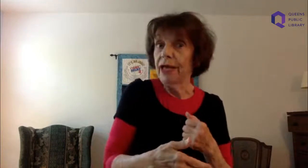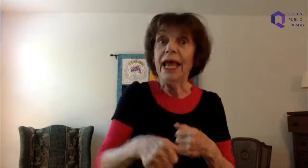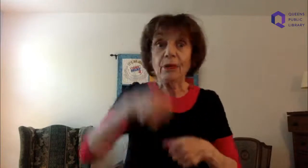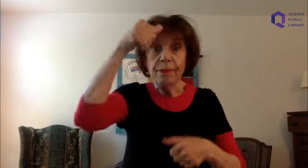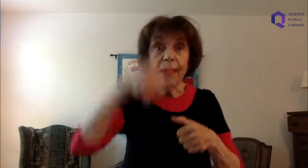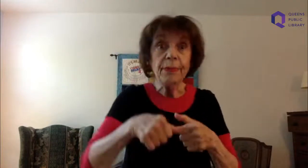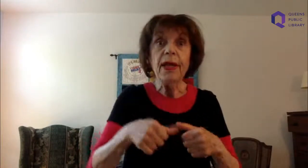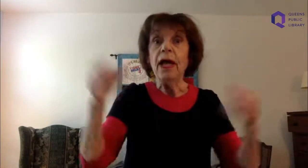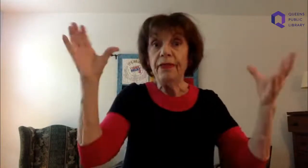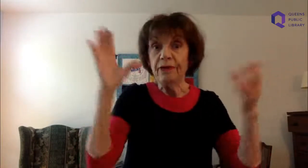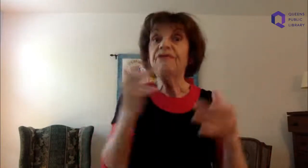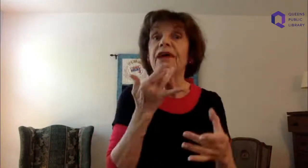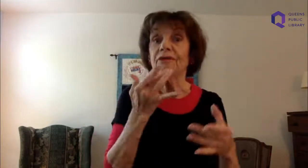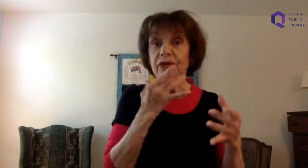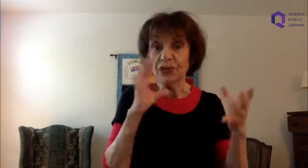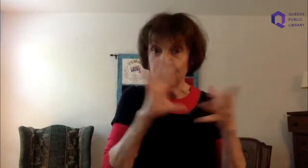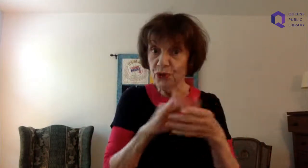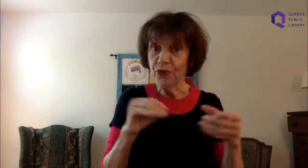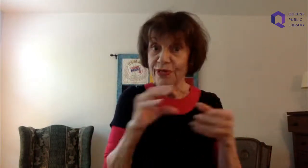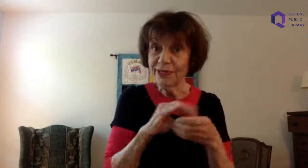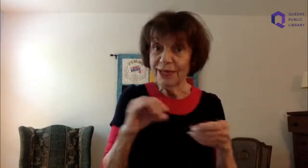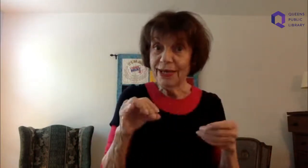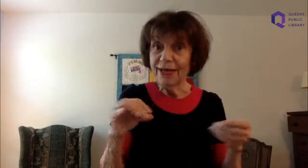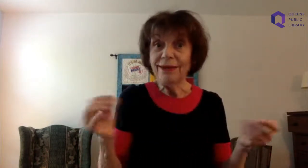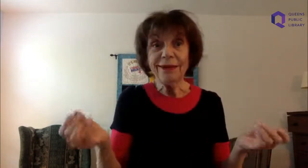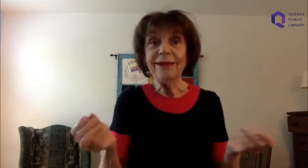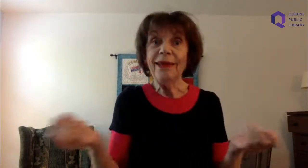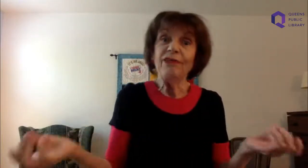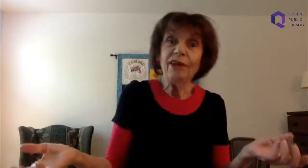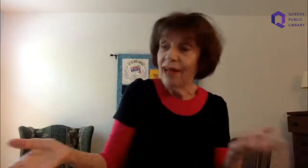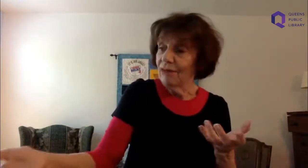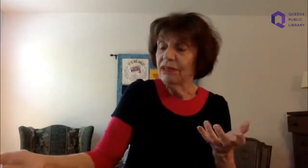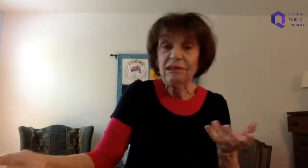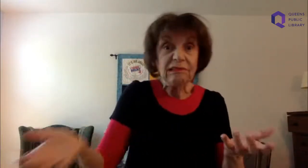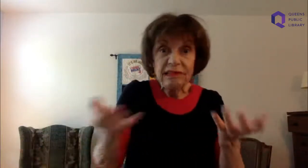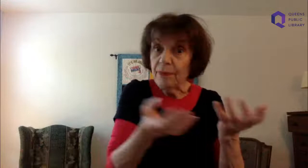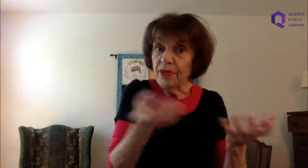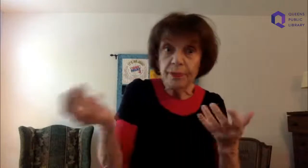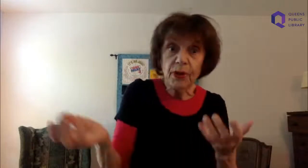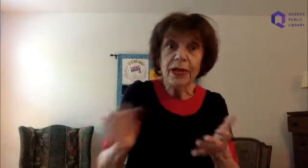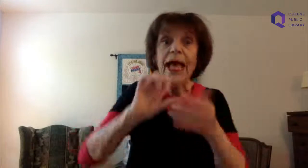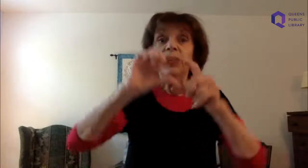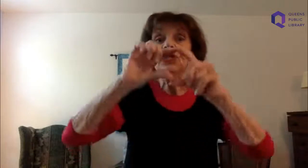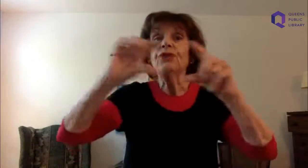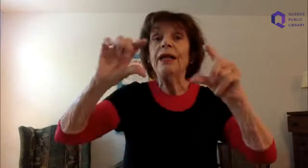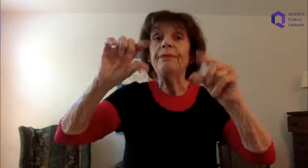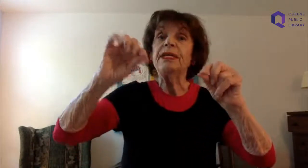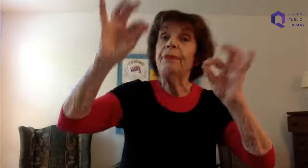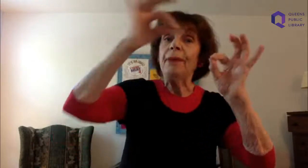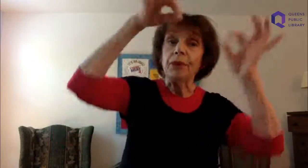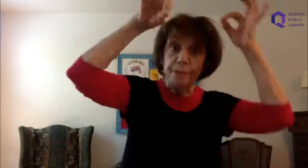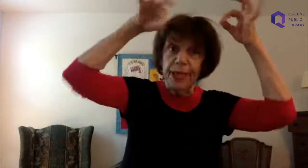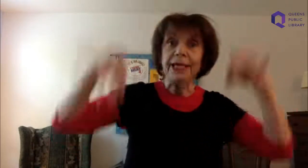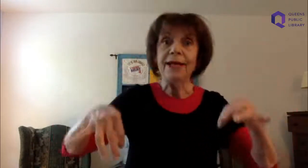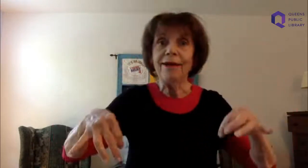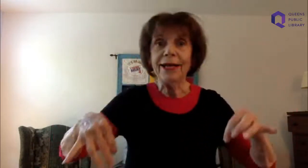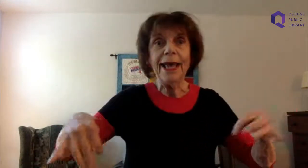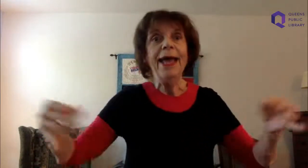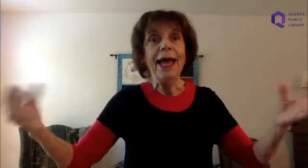record and remember their favorite stories. You can, if you don't have a little something to put on, just write a piece of paper and pin it on and